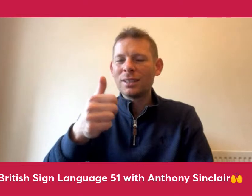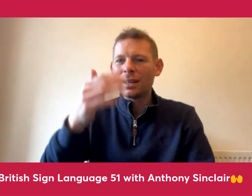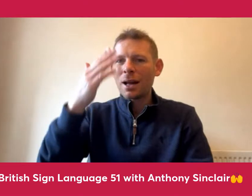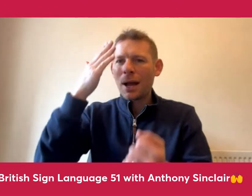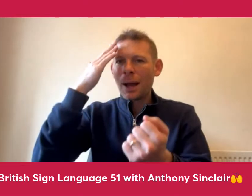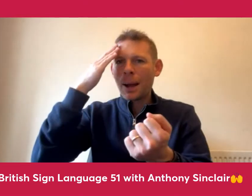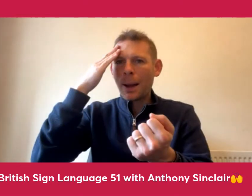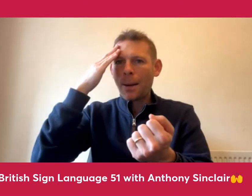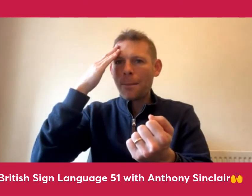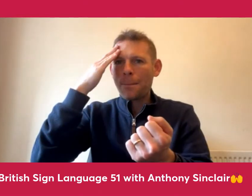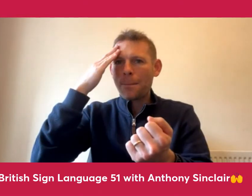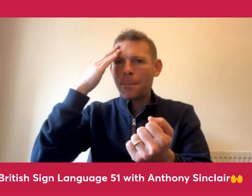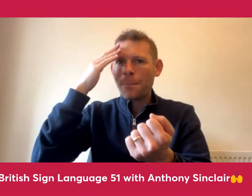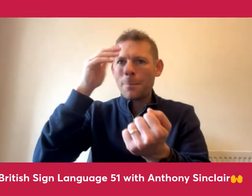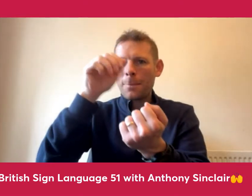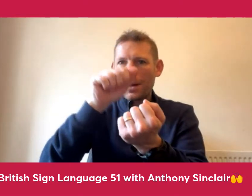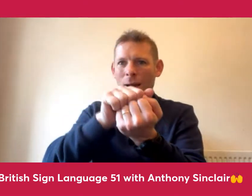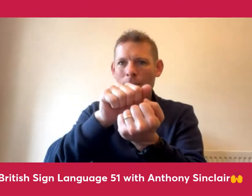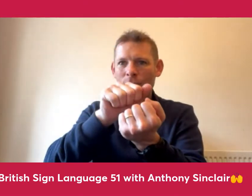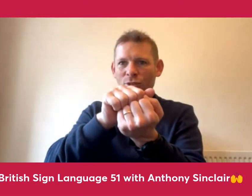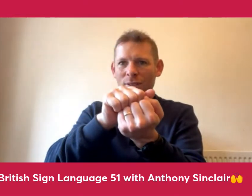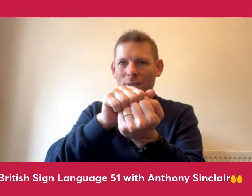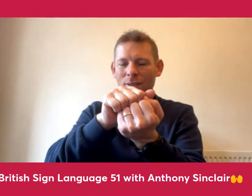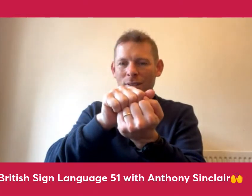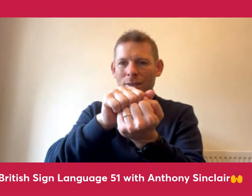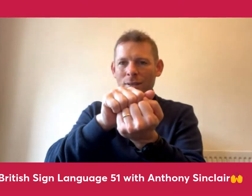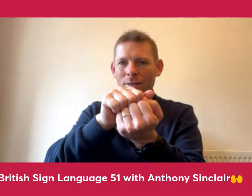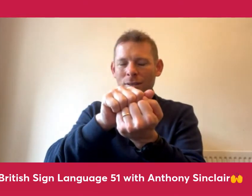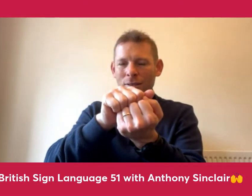And that is a good memory,